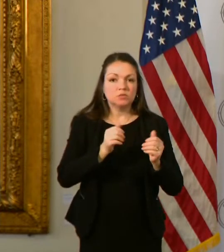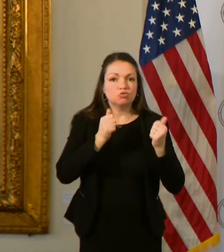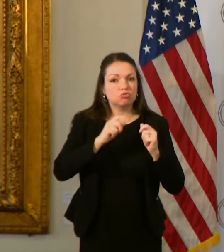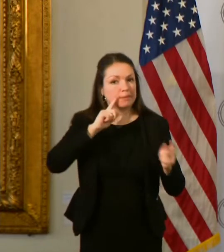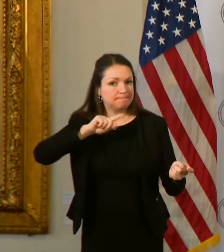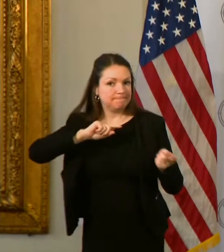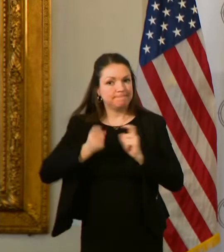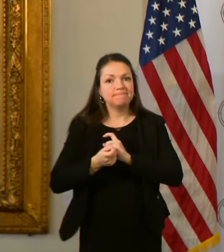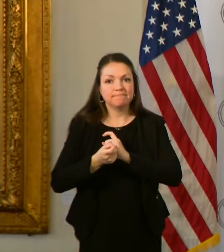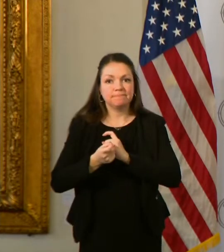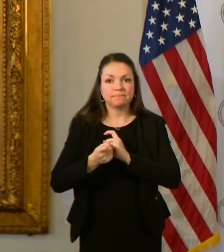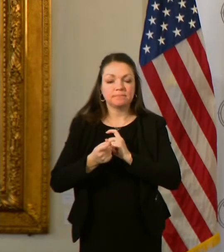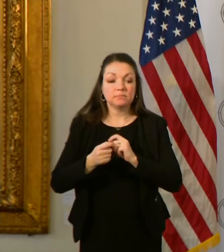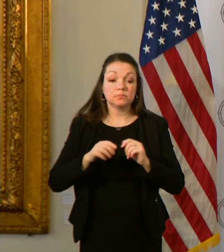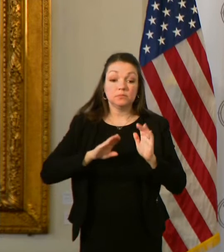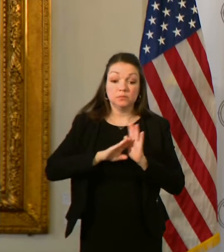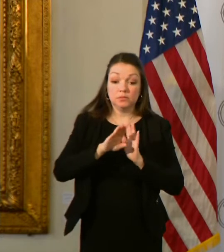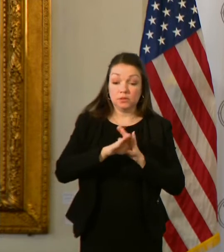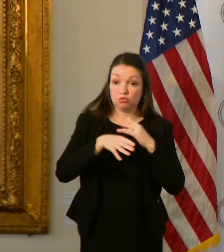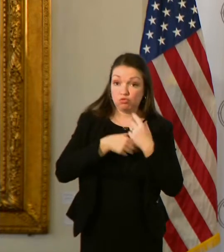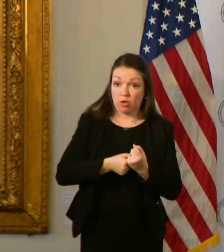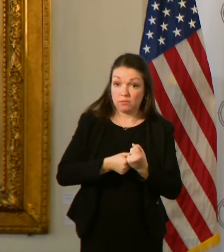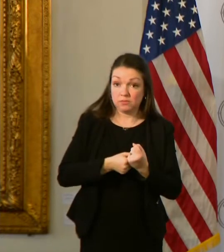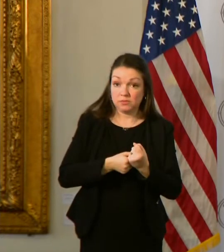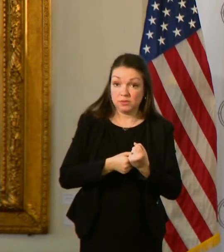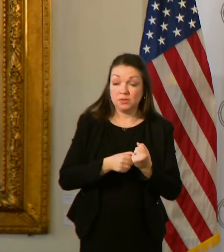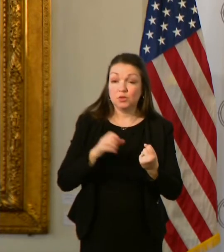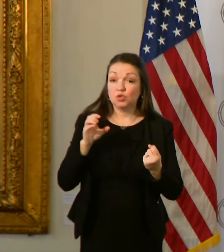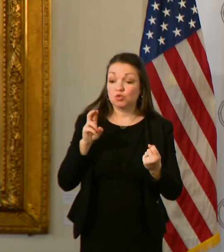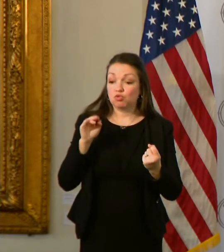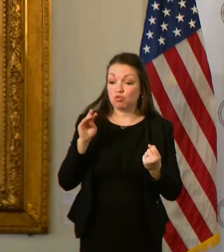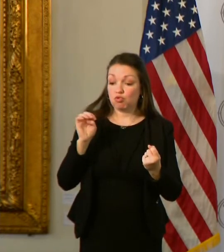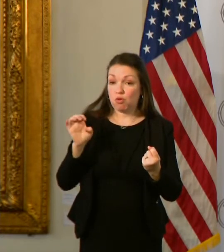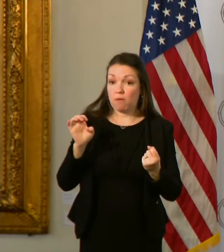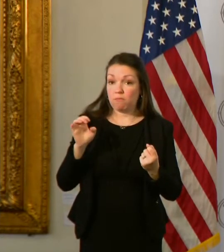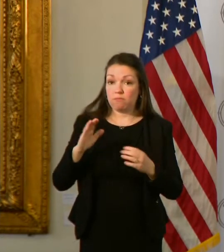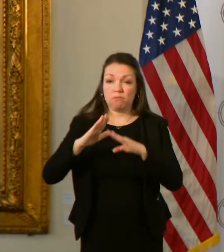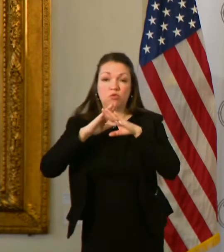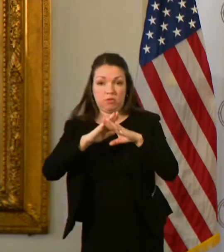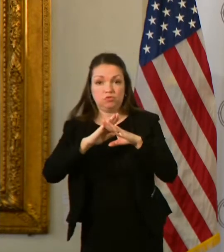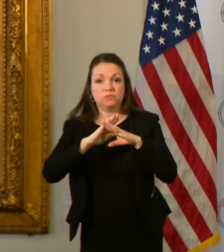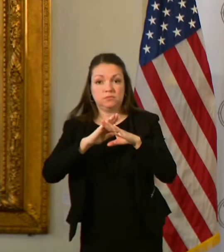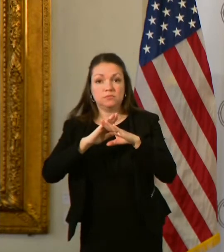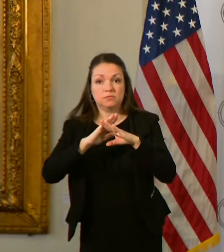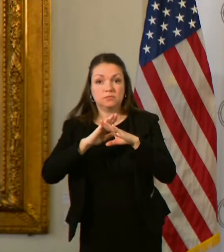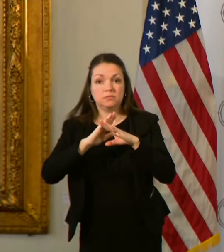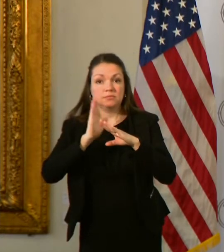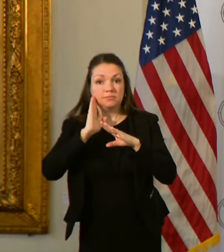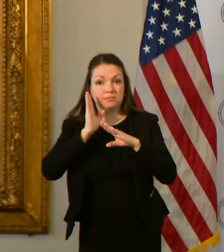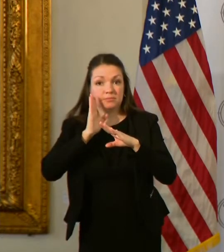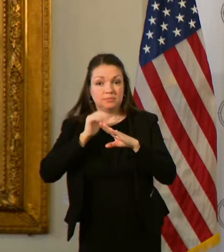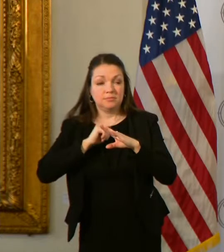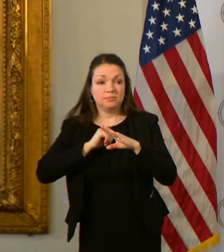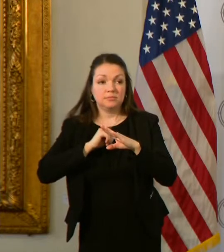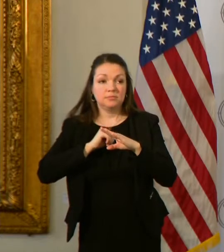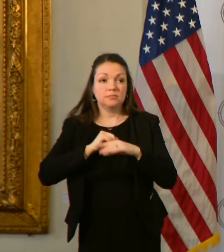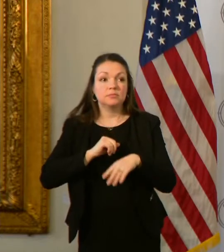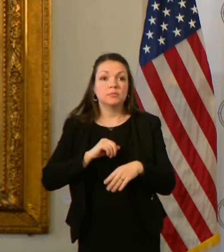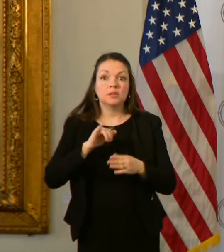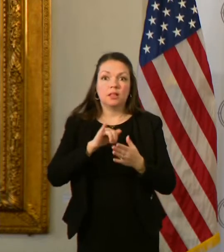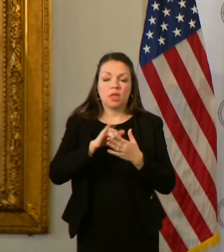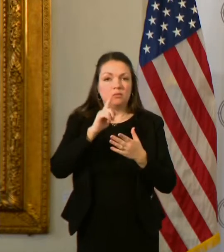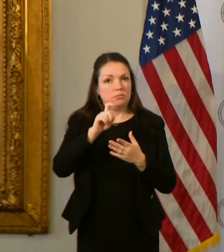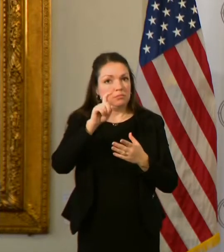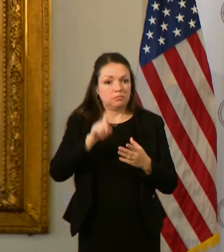Building trust is a crime prevention method, and it is one that in our conversations, even